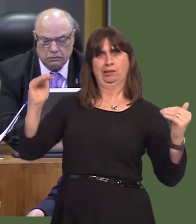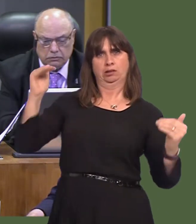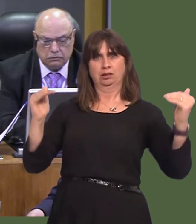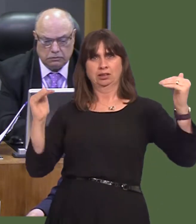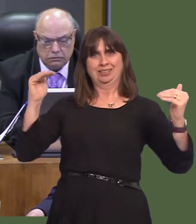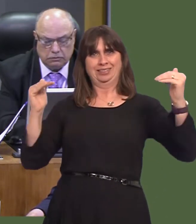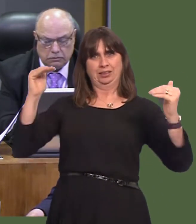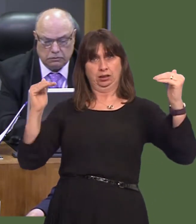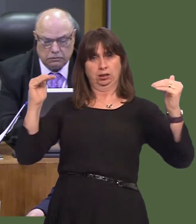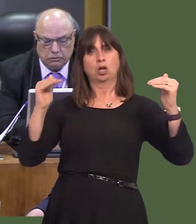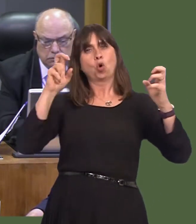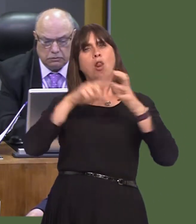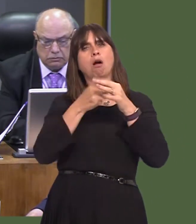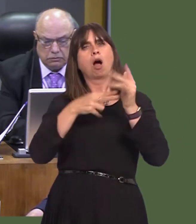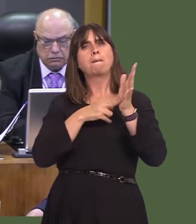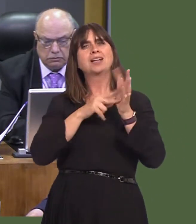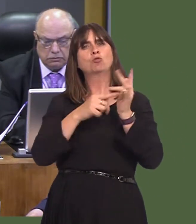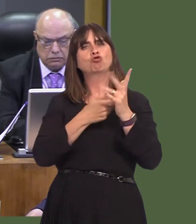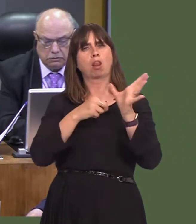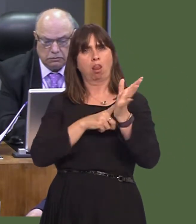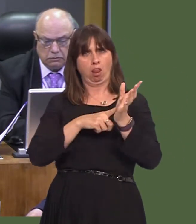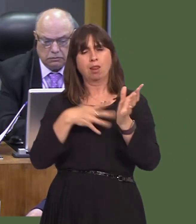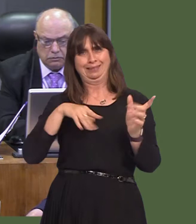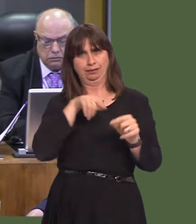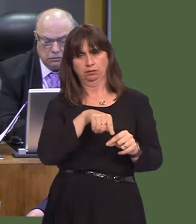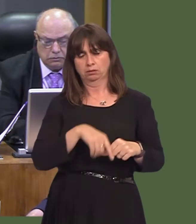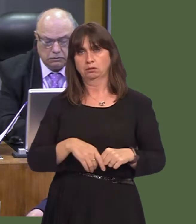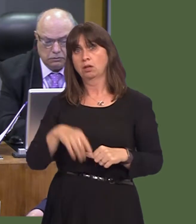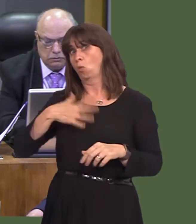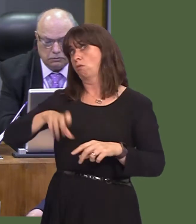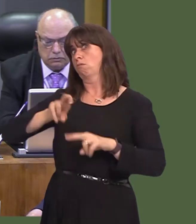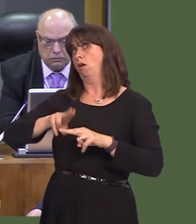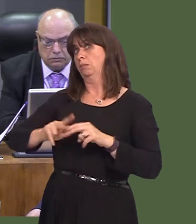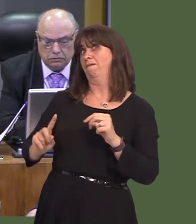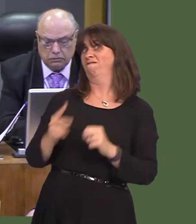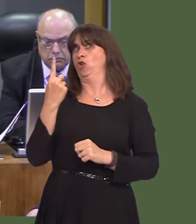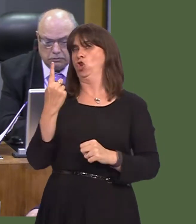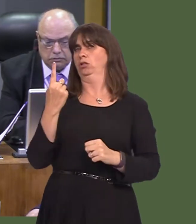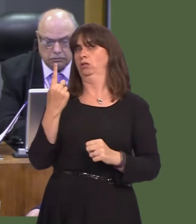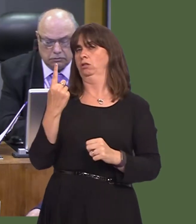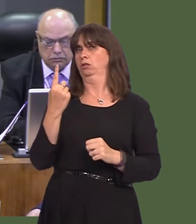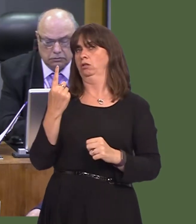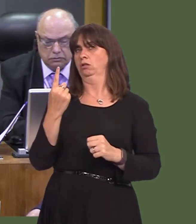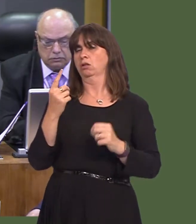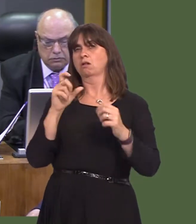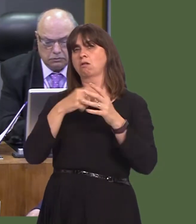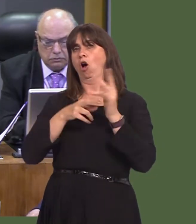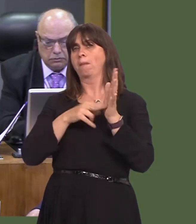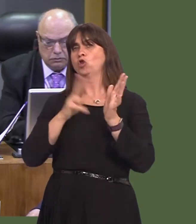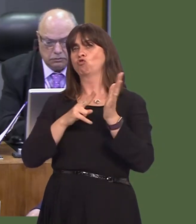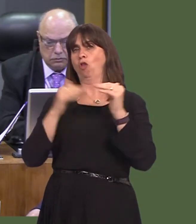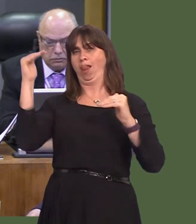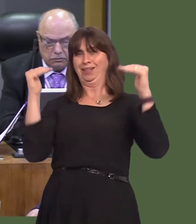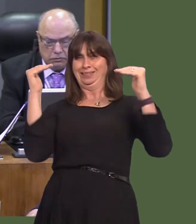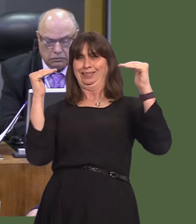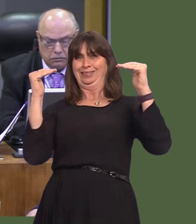have recognised the need for greater ambition here and have called for Cardiff to be the first carbon neutral capital city